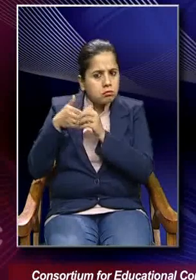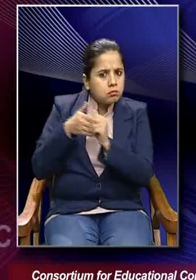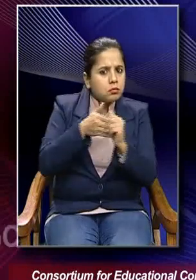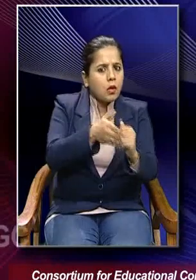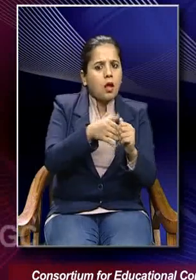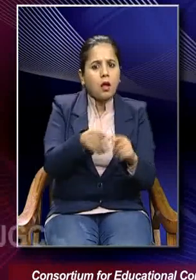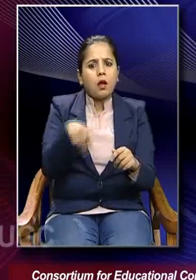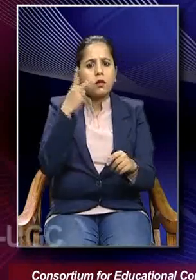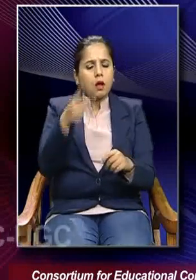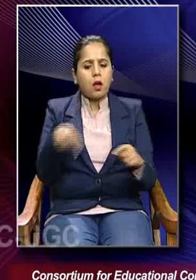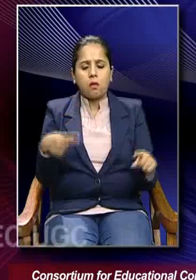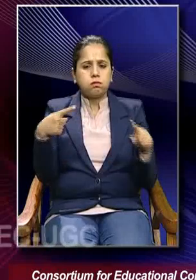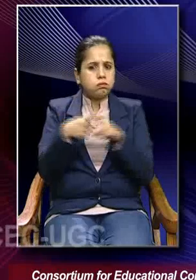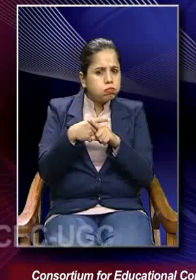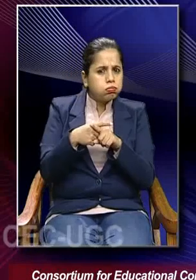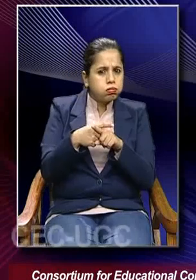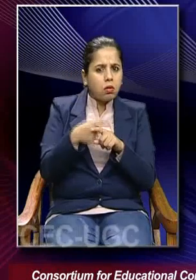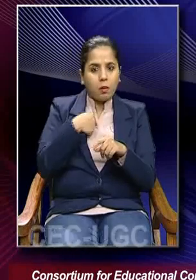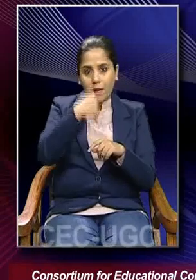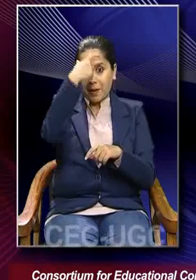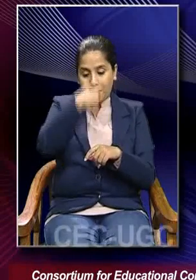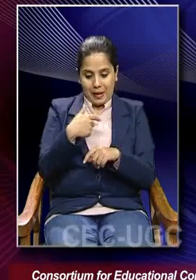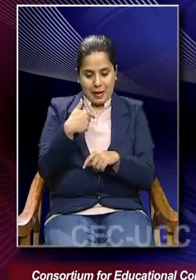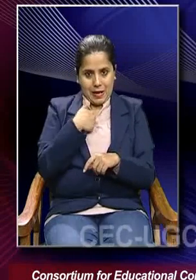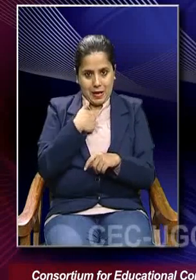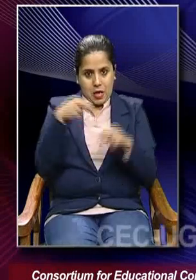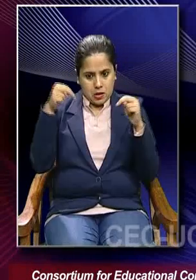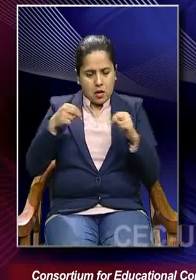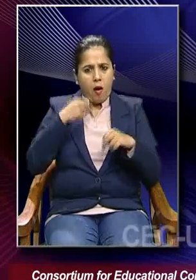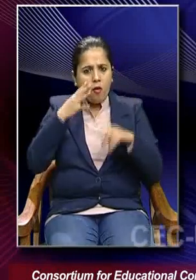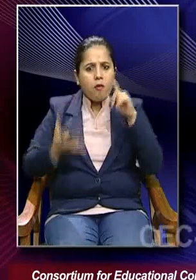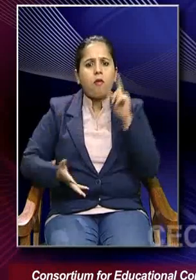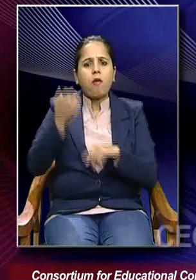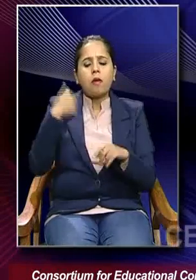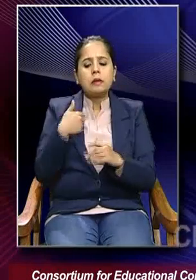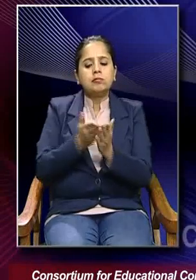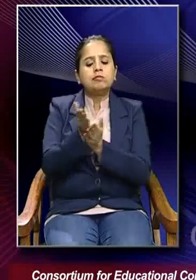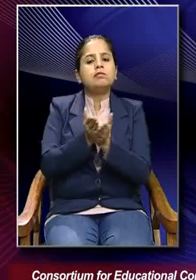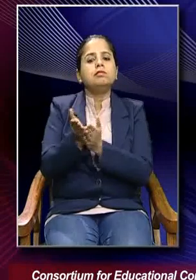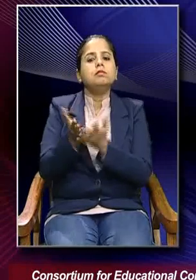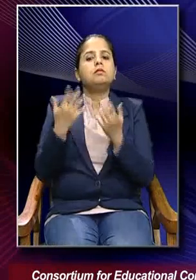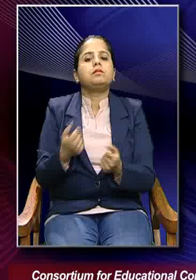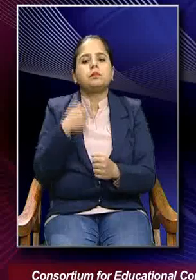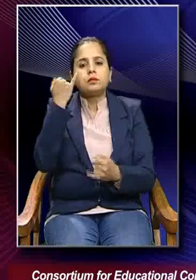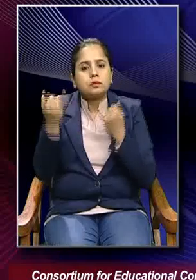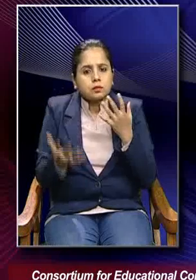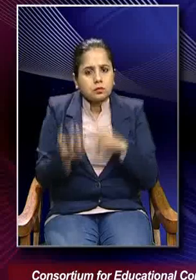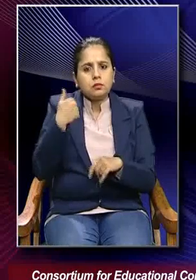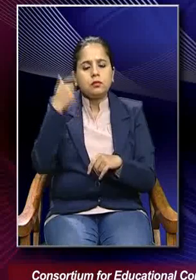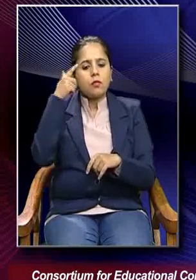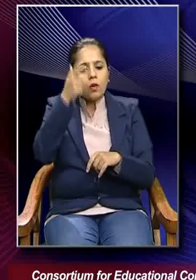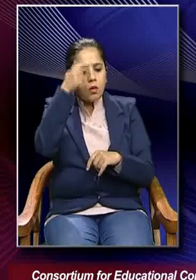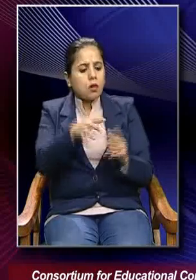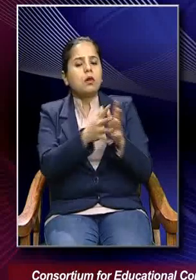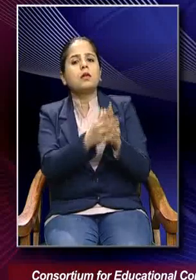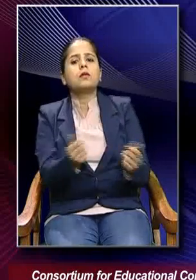conviction that we as individual need to find out a method to grapple the problem. So